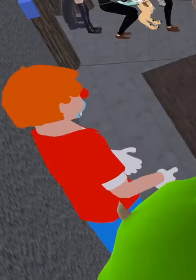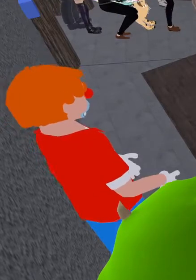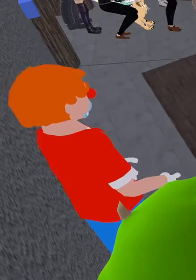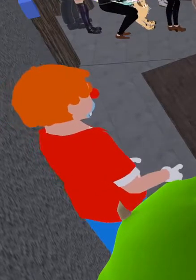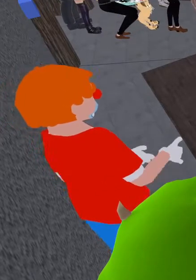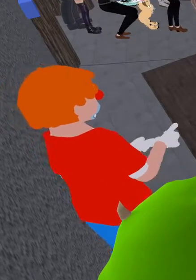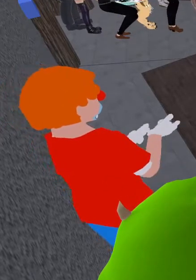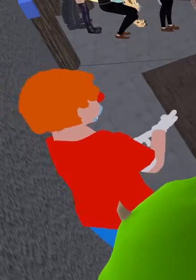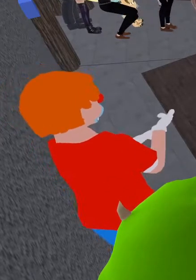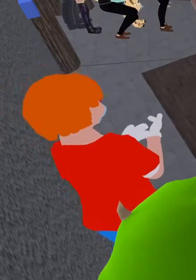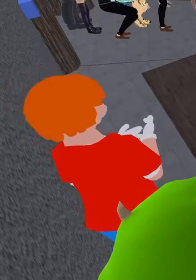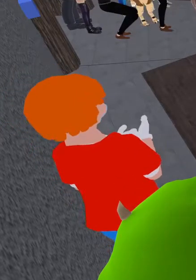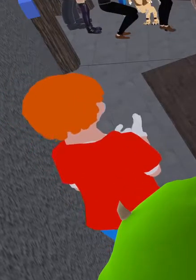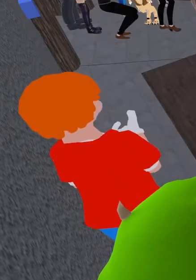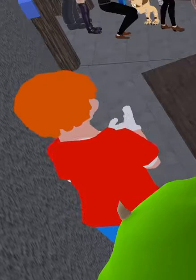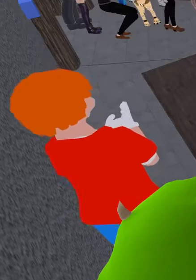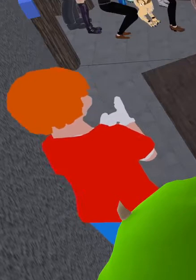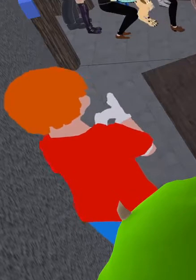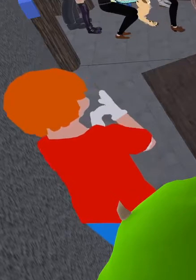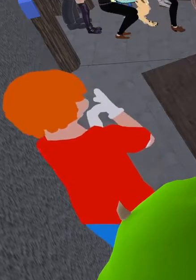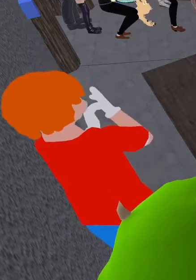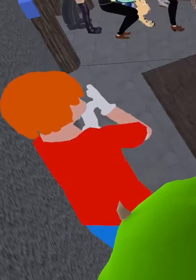And you were gonna go to the right. You look like someone who'd love to go to the left.